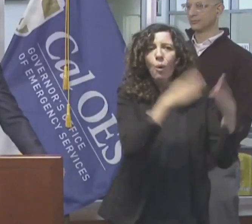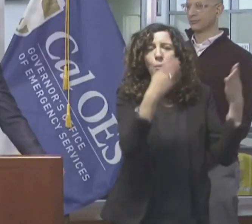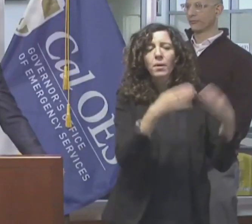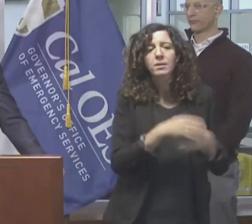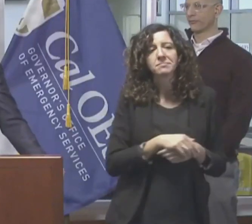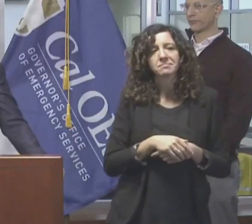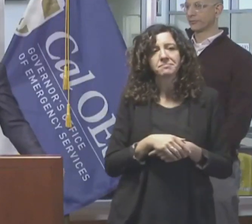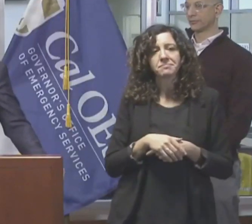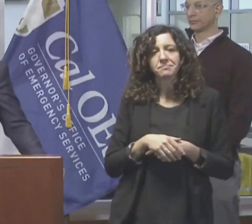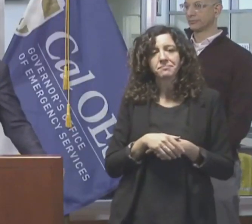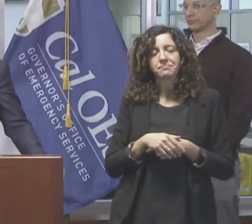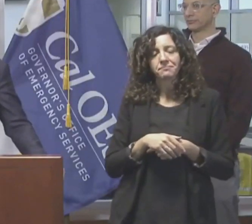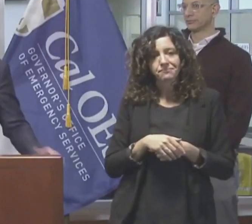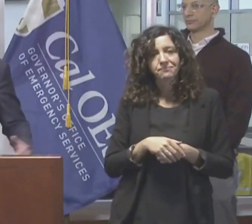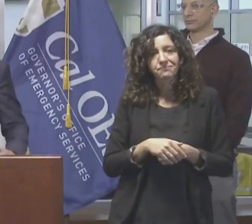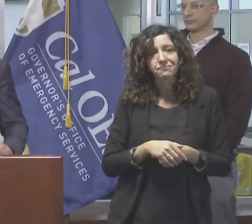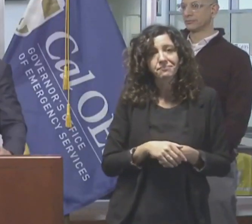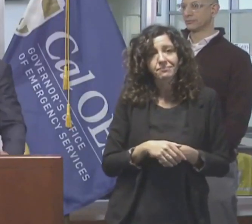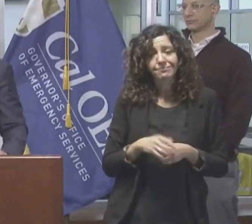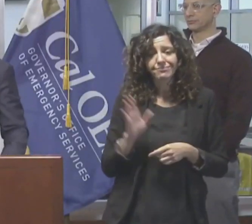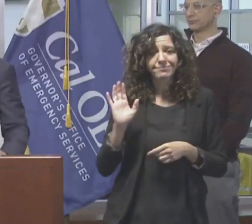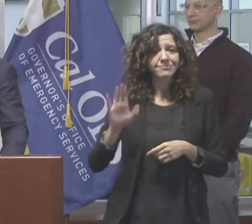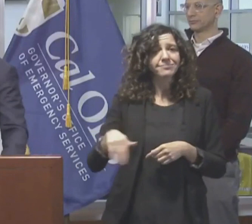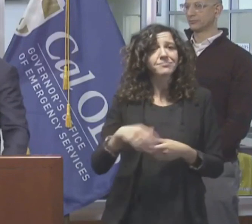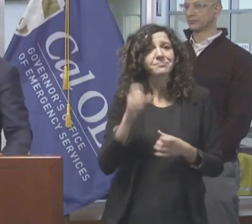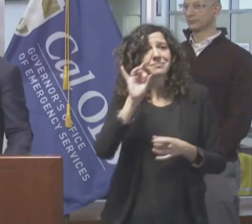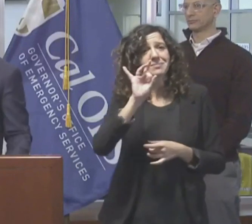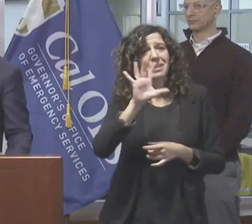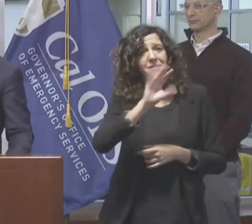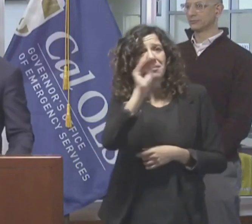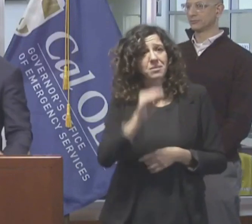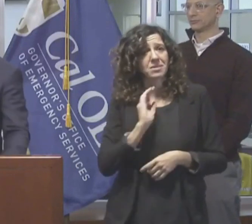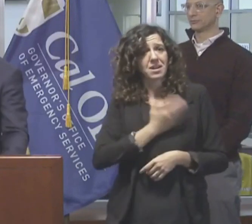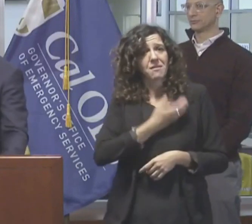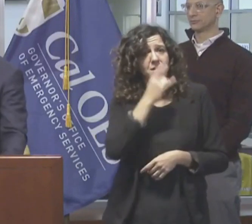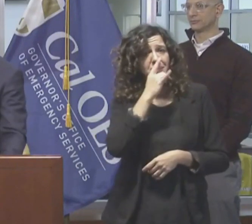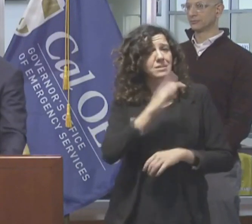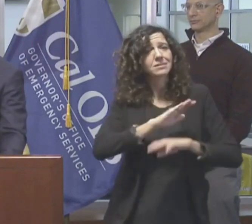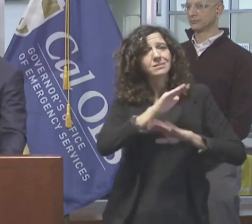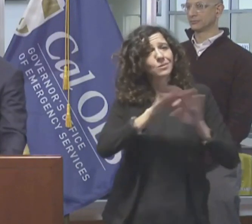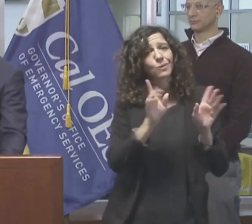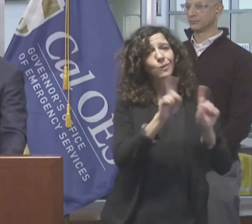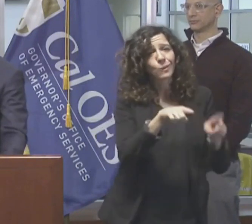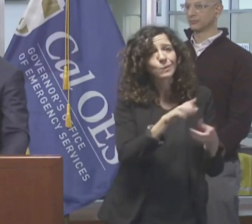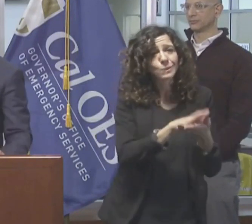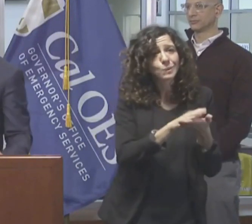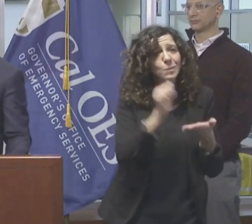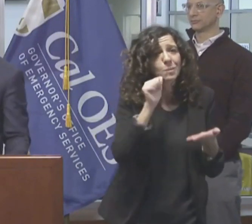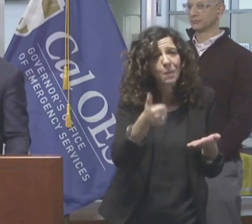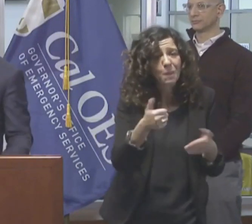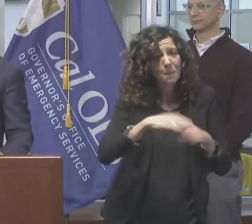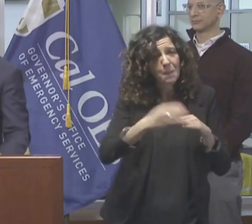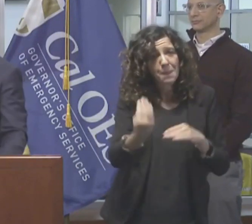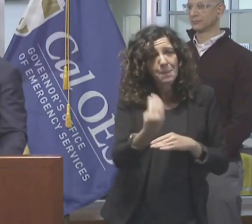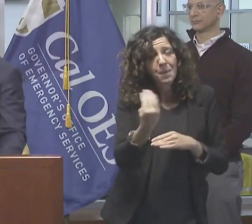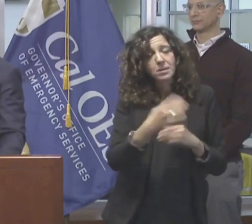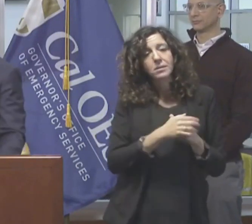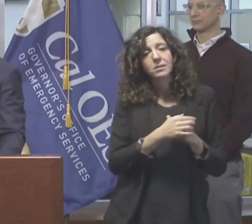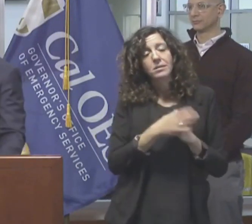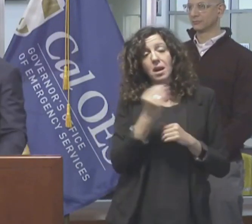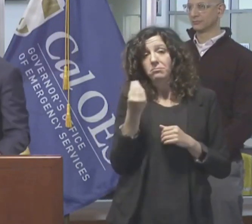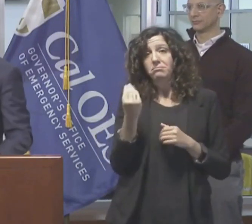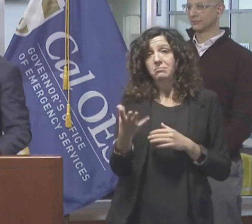reality, and I deal with reality on the ground. 85% of our kids are no longer going to go to school on Monday. And with respect, I don't think